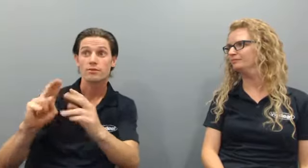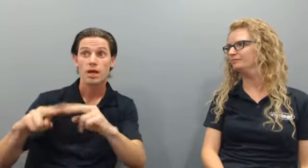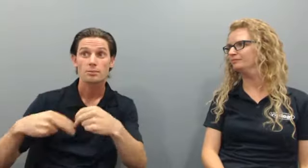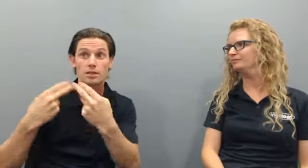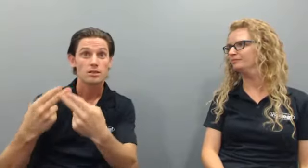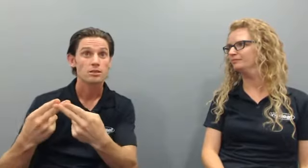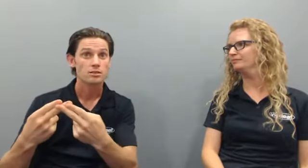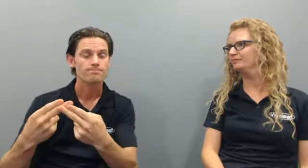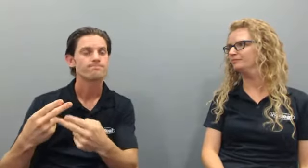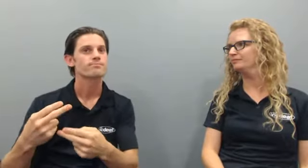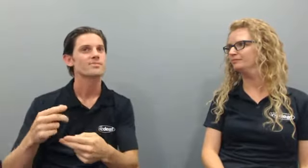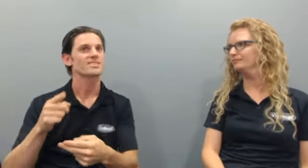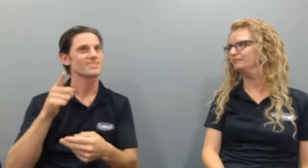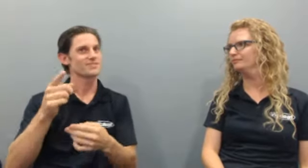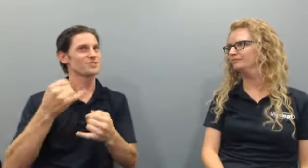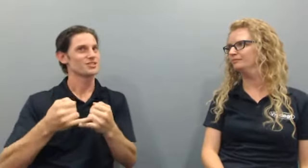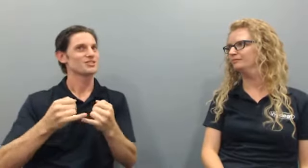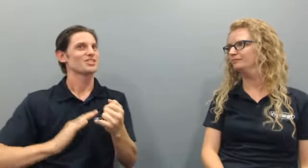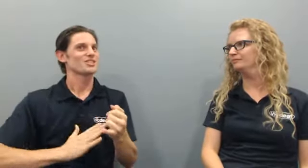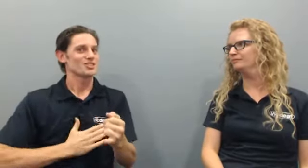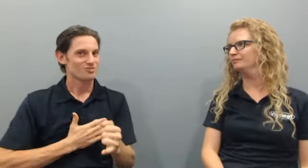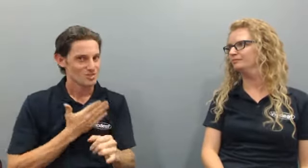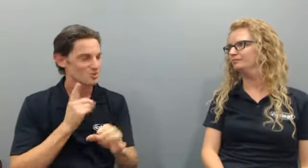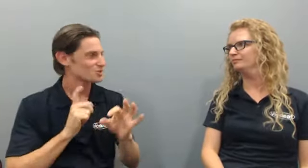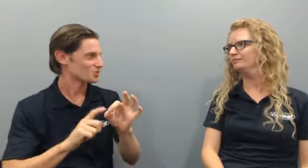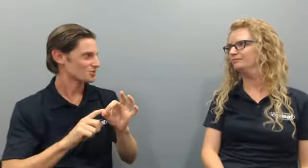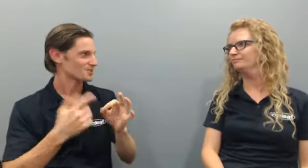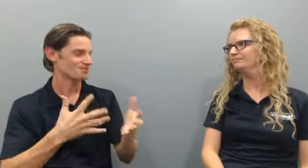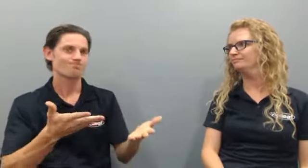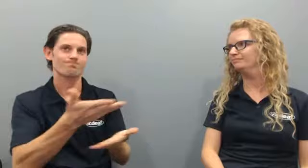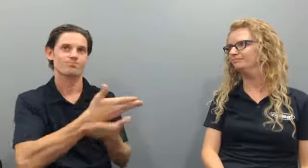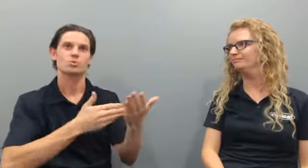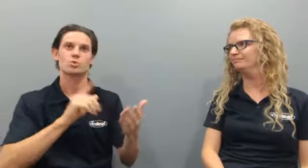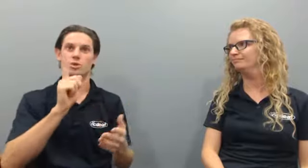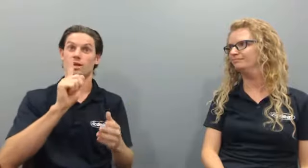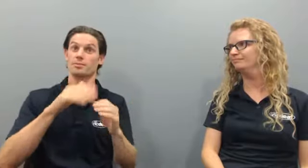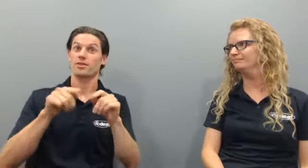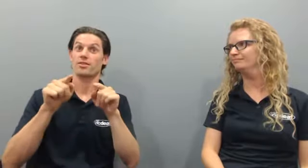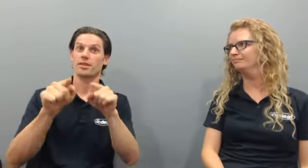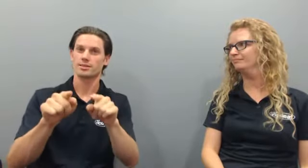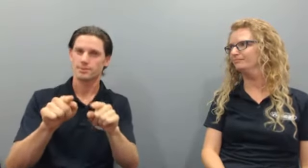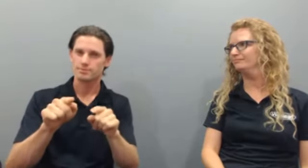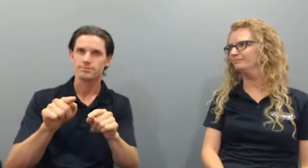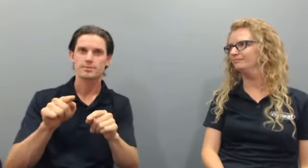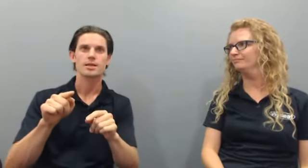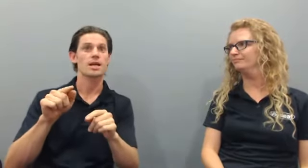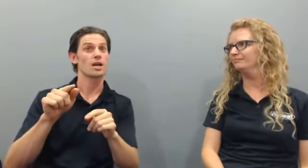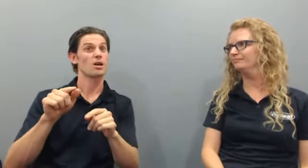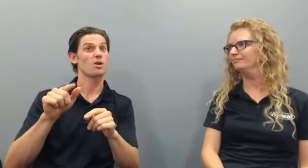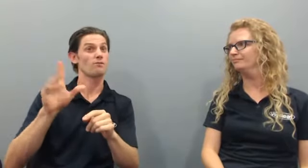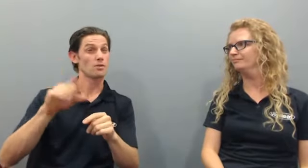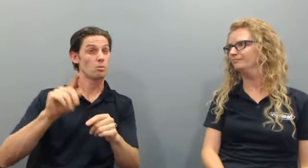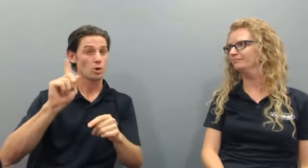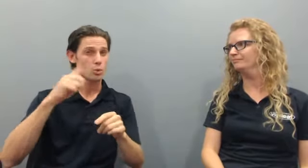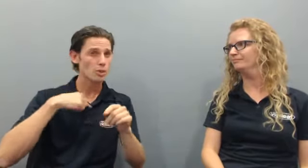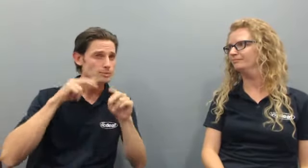booked for interpreting under the NDIS? It's a very interesting question. From